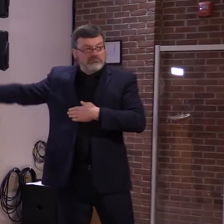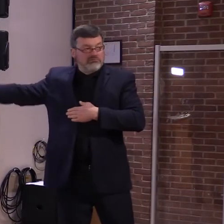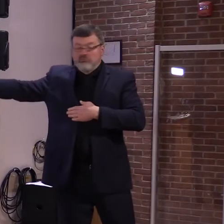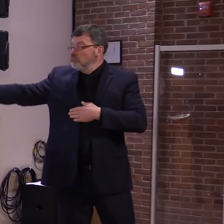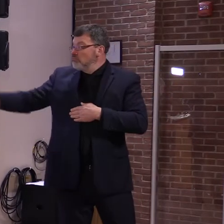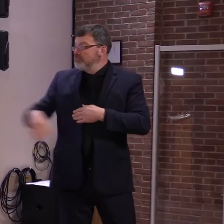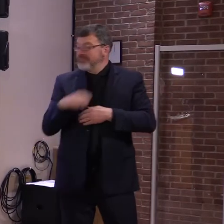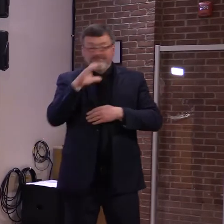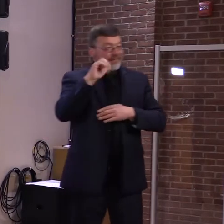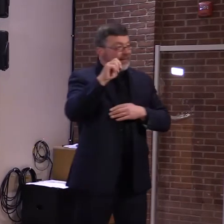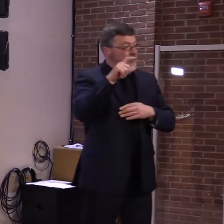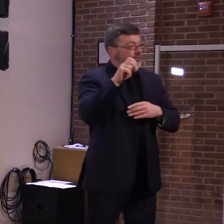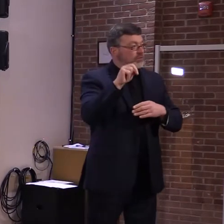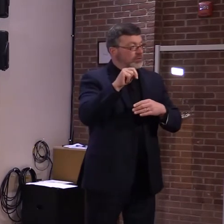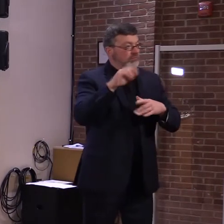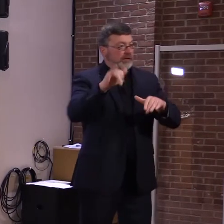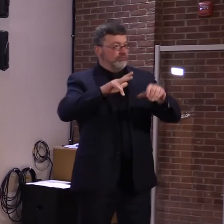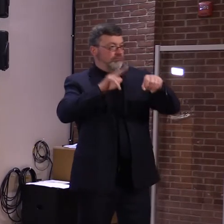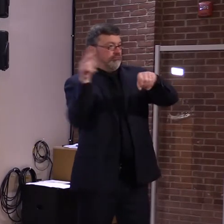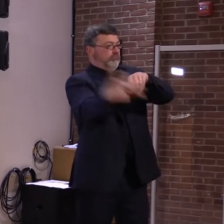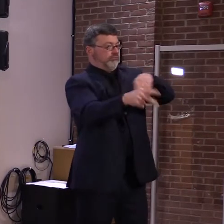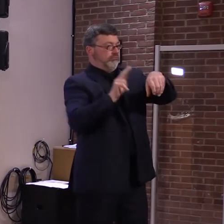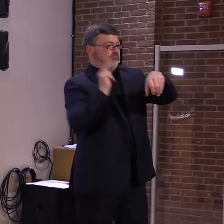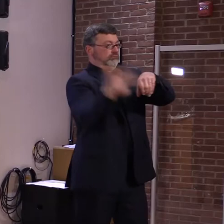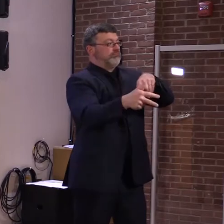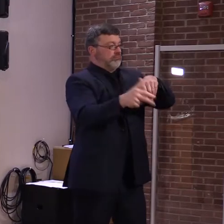sign up online at